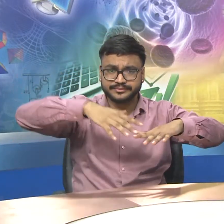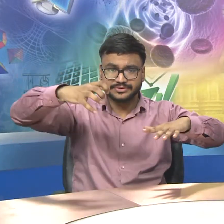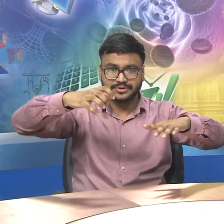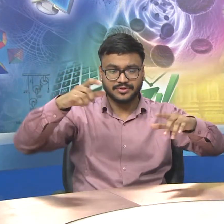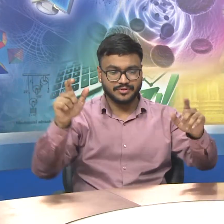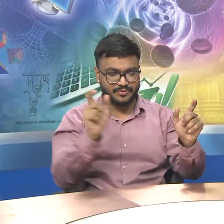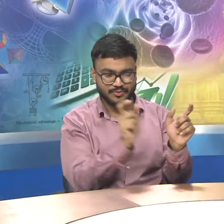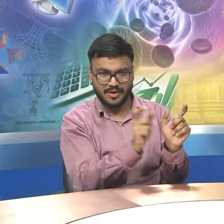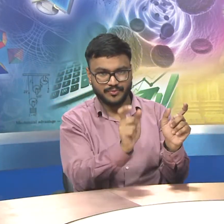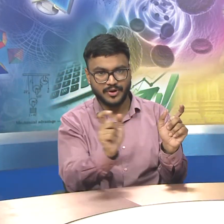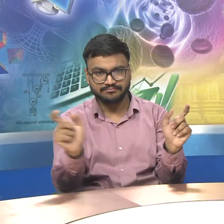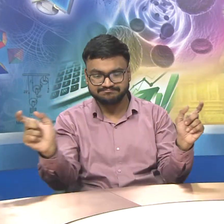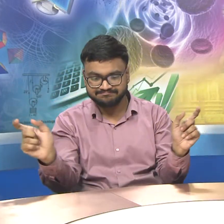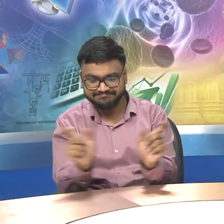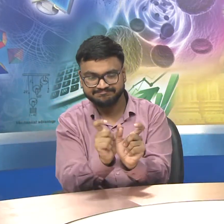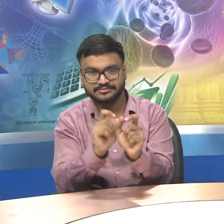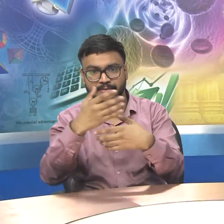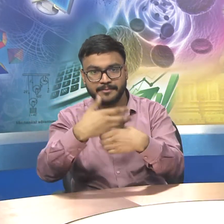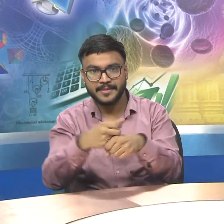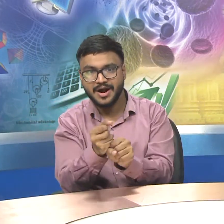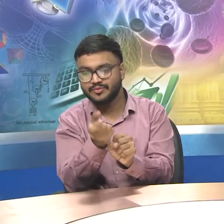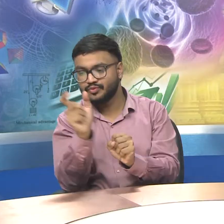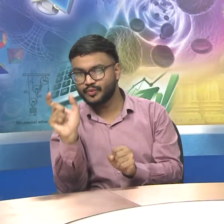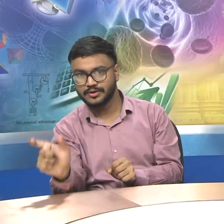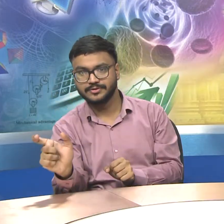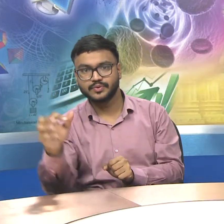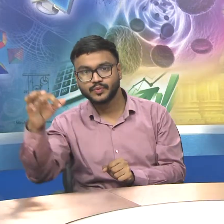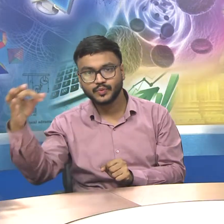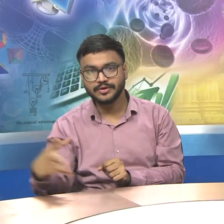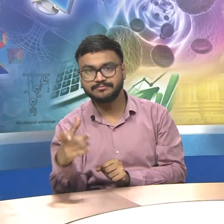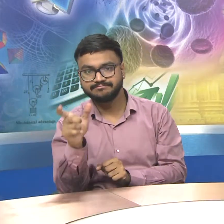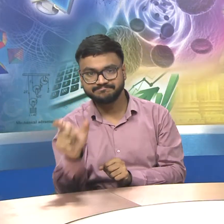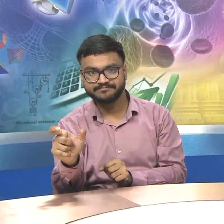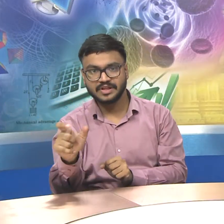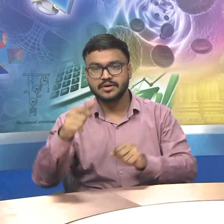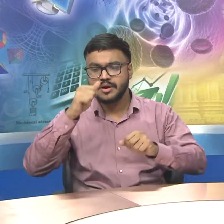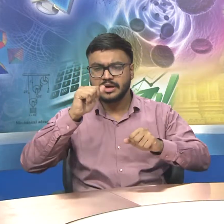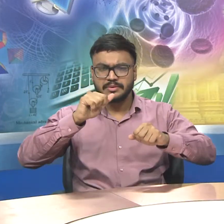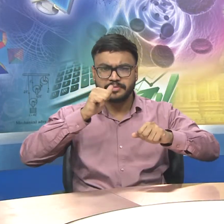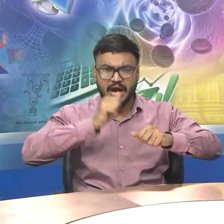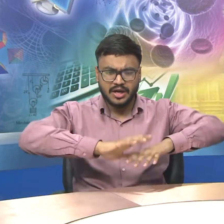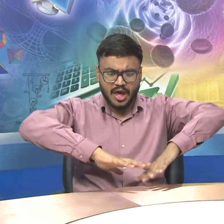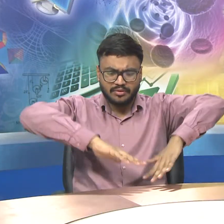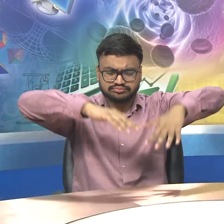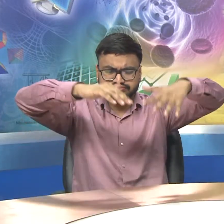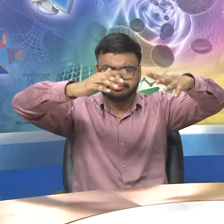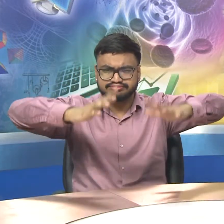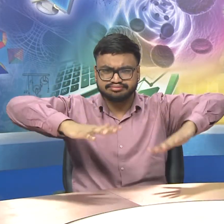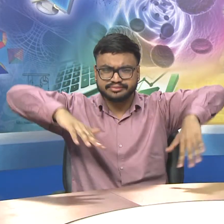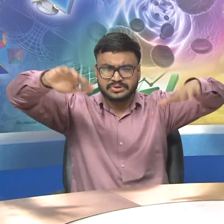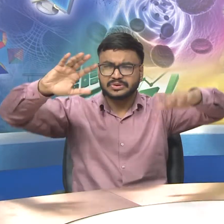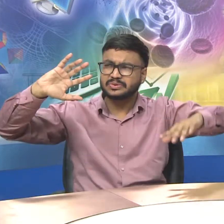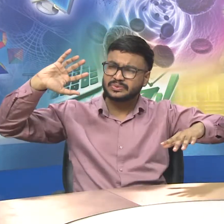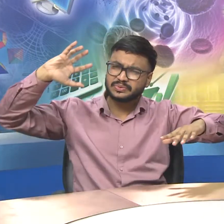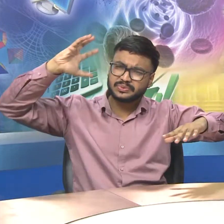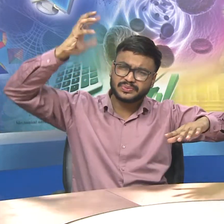rise. It has 3 words and in include it makes the sign